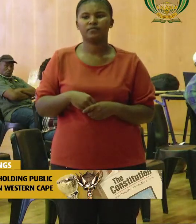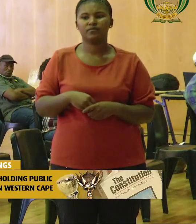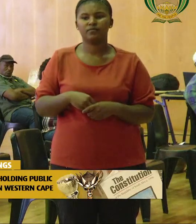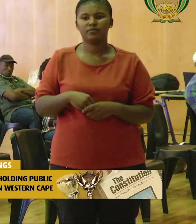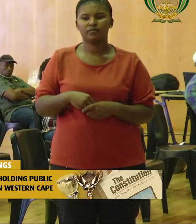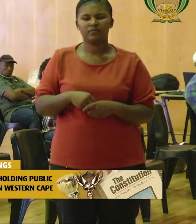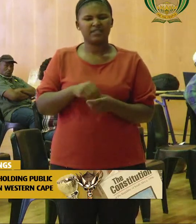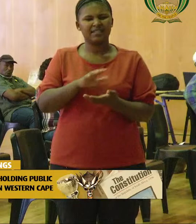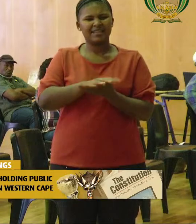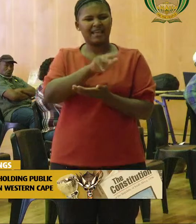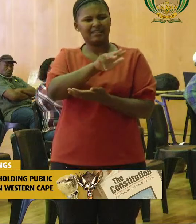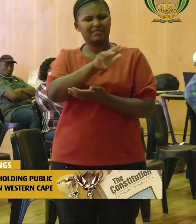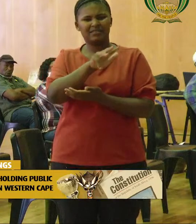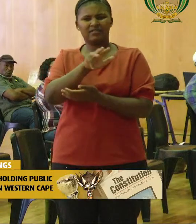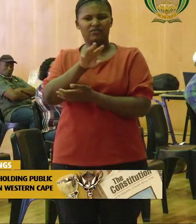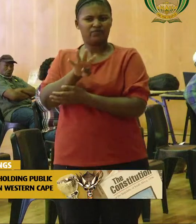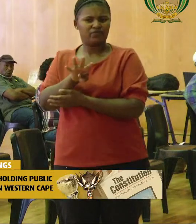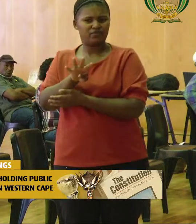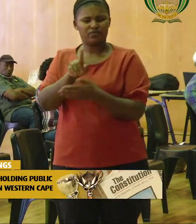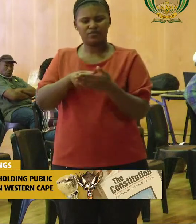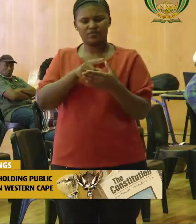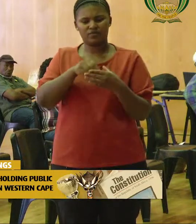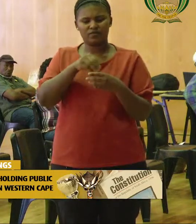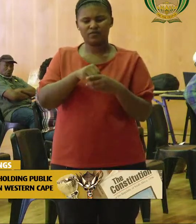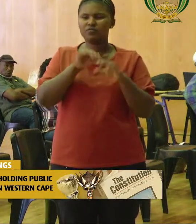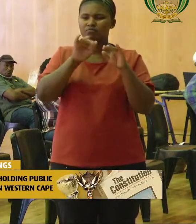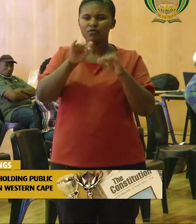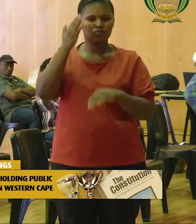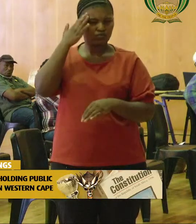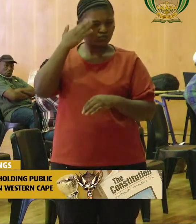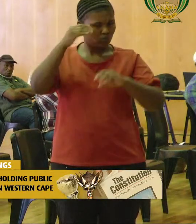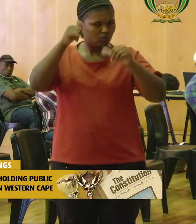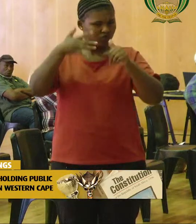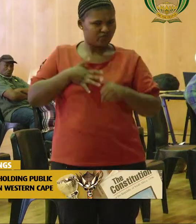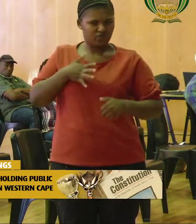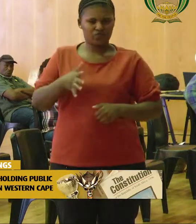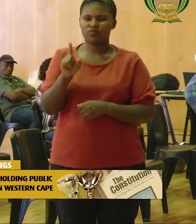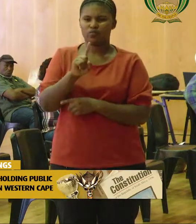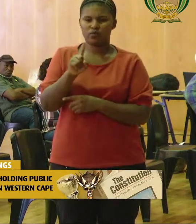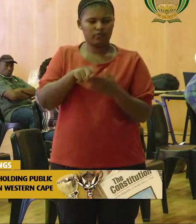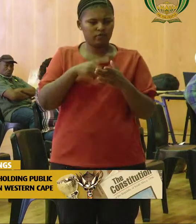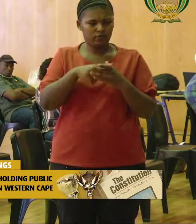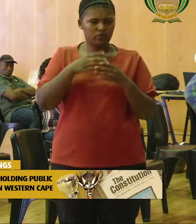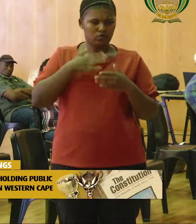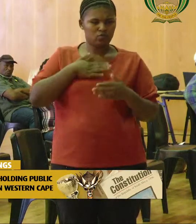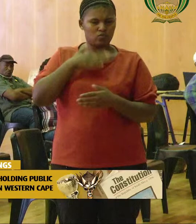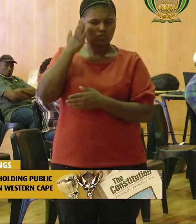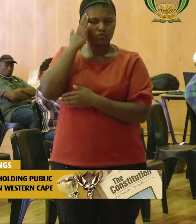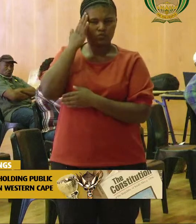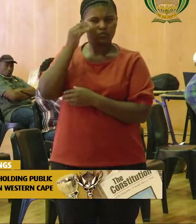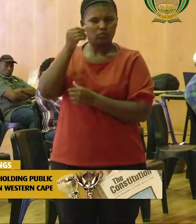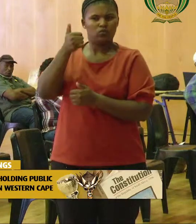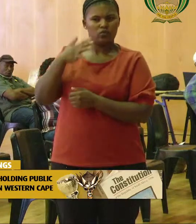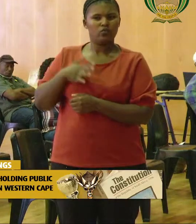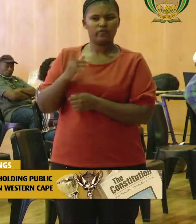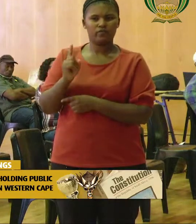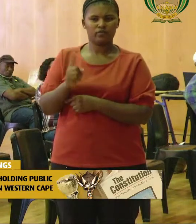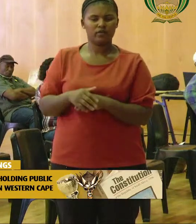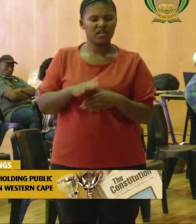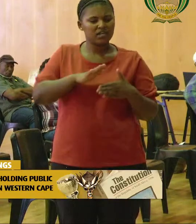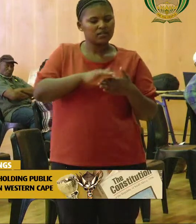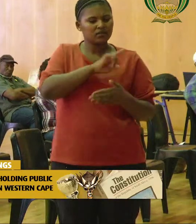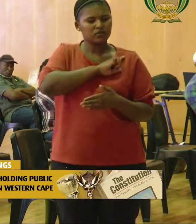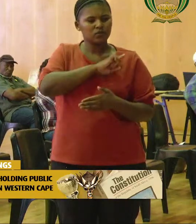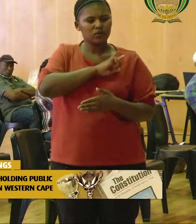in 1994, people knew what they want. And the reason is because